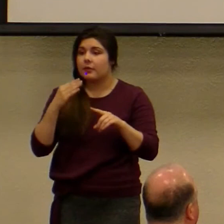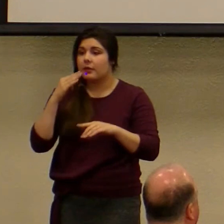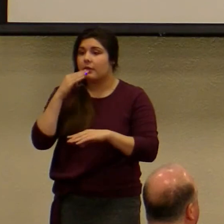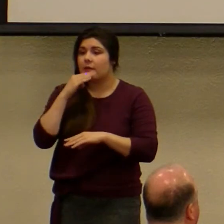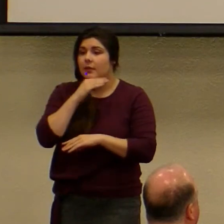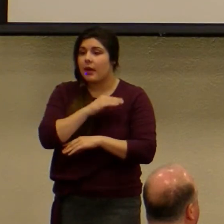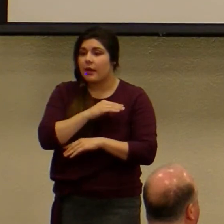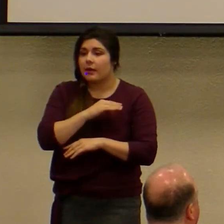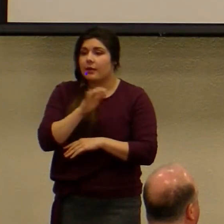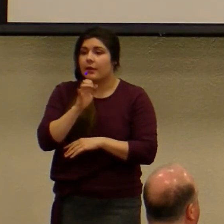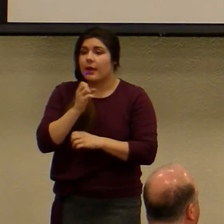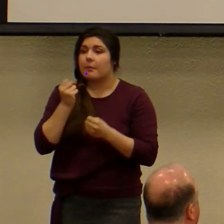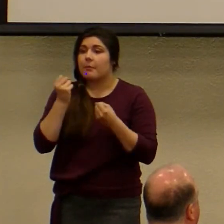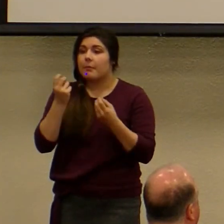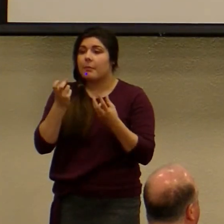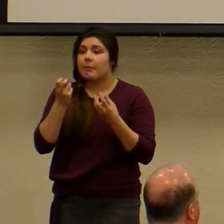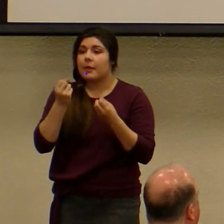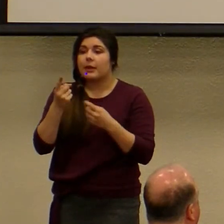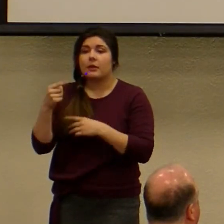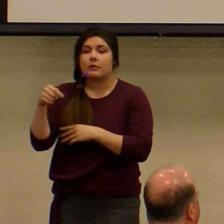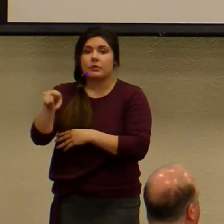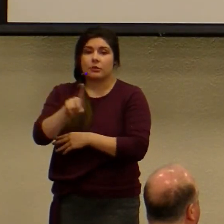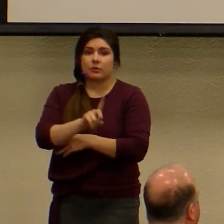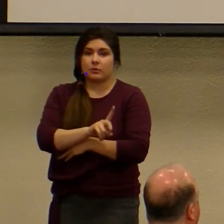just like many of you.